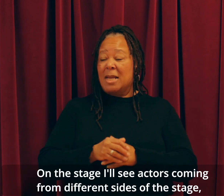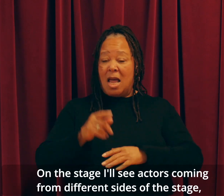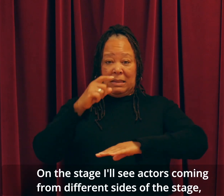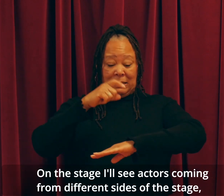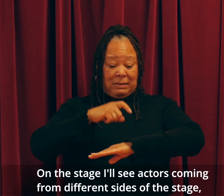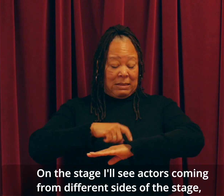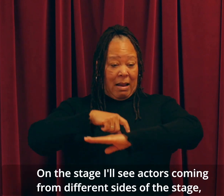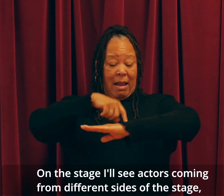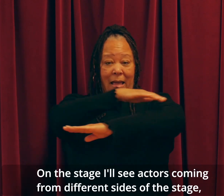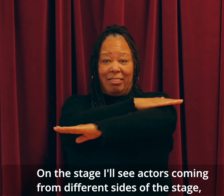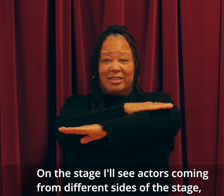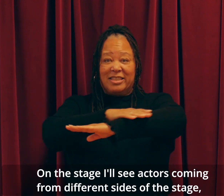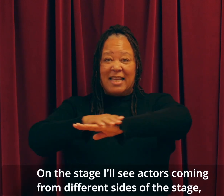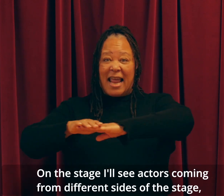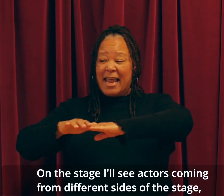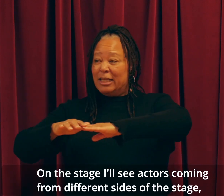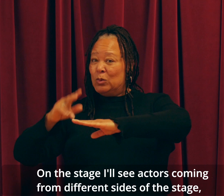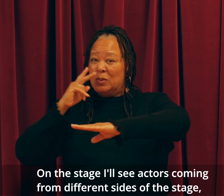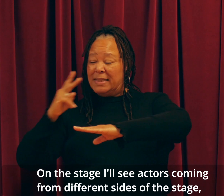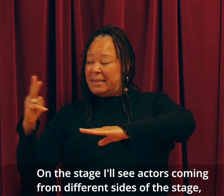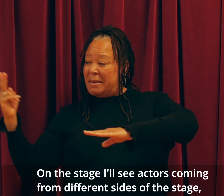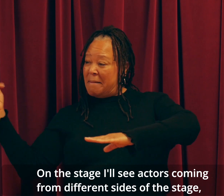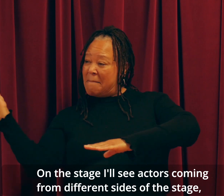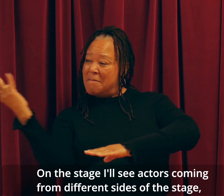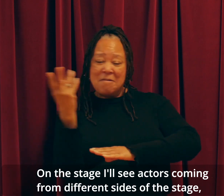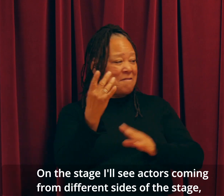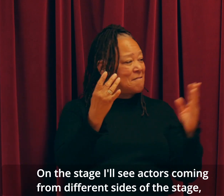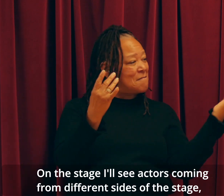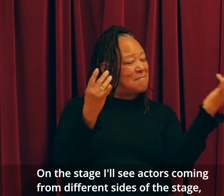On the stage, I'll see actors coming from different sides of the stage.